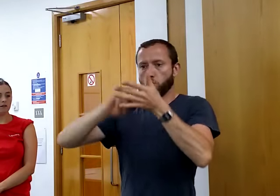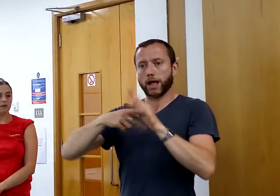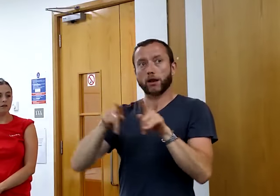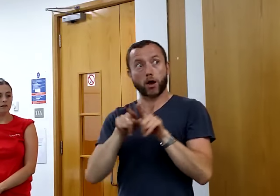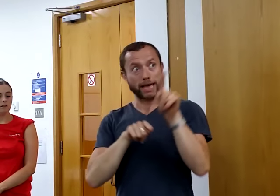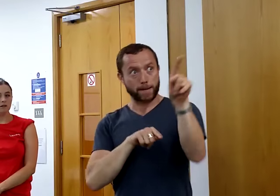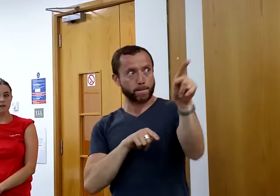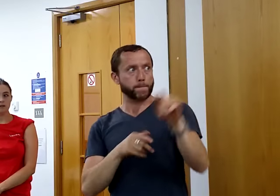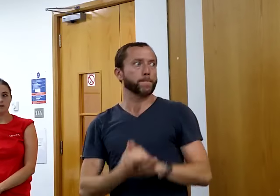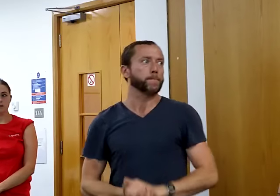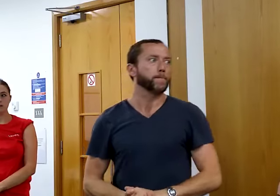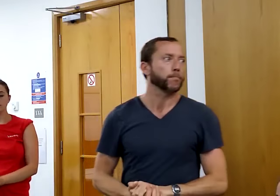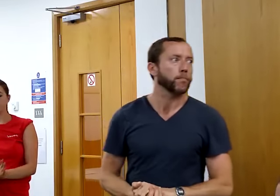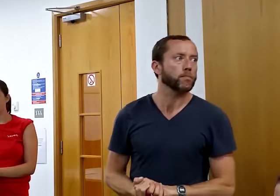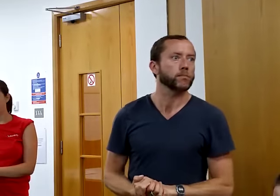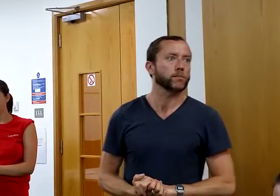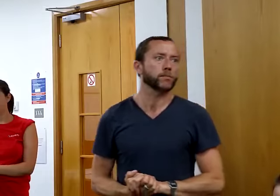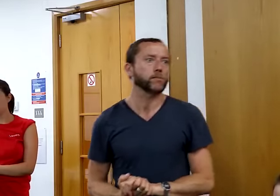does.